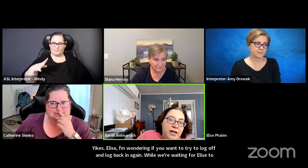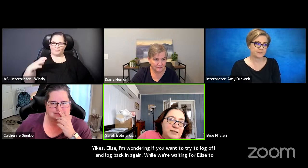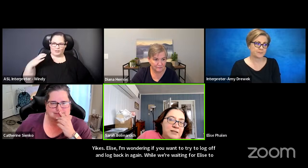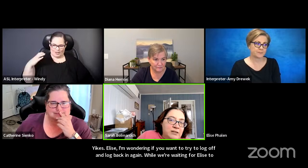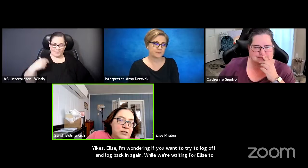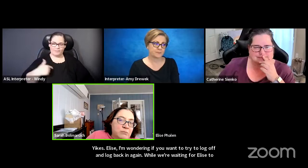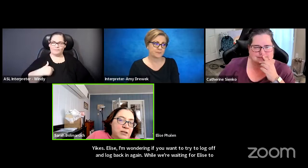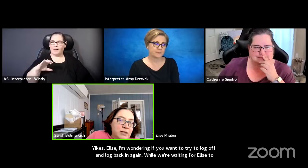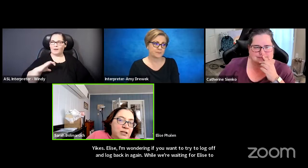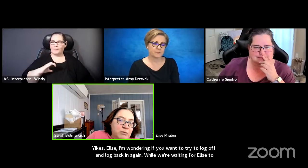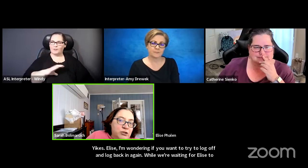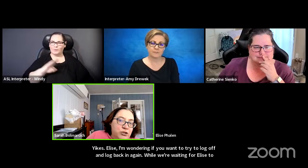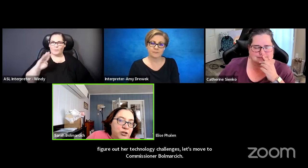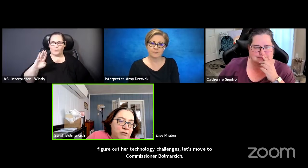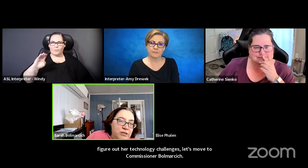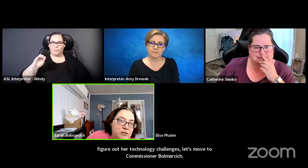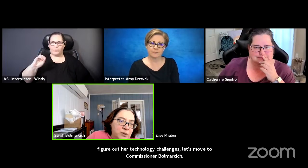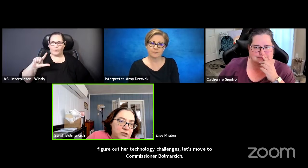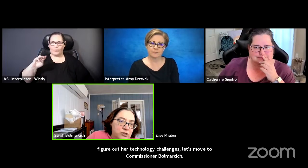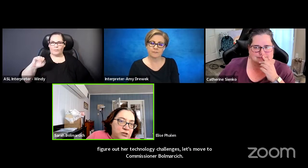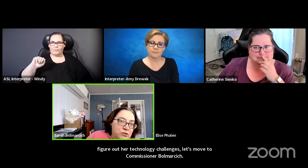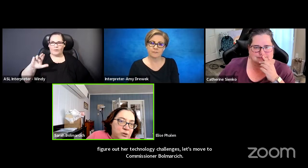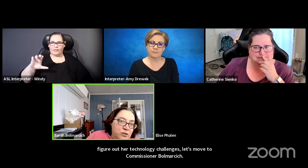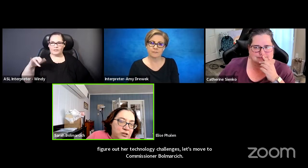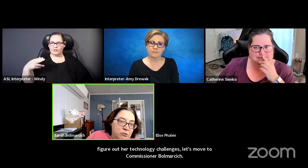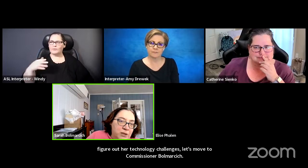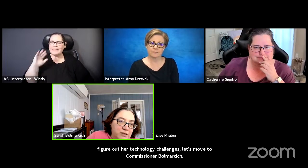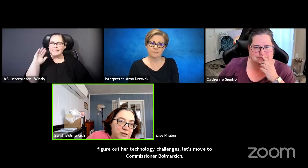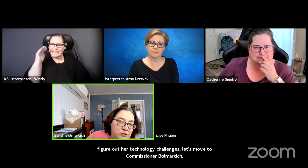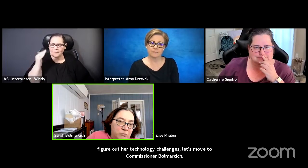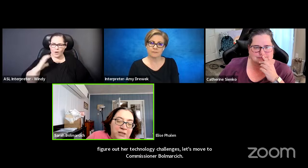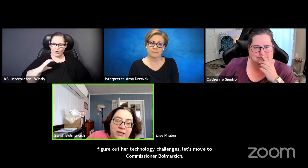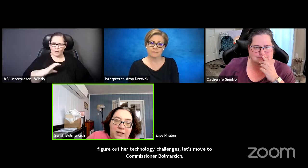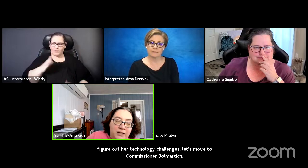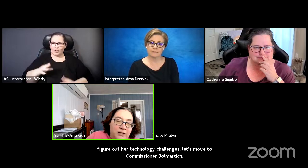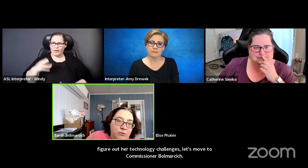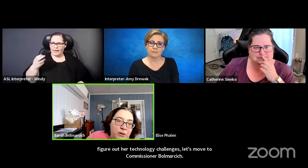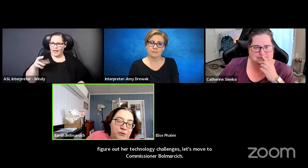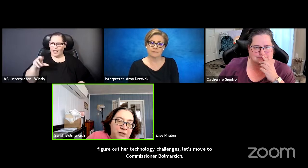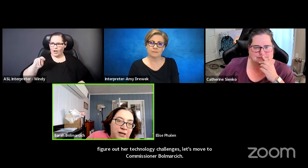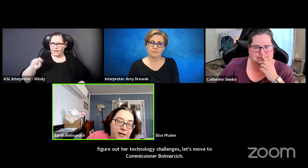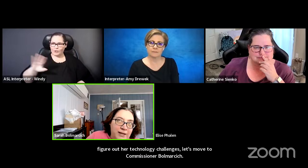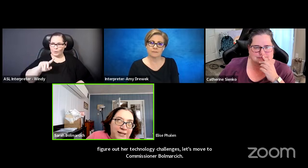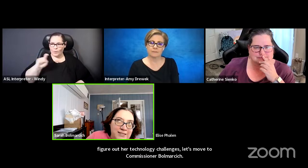Bomarsich. It sounded to me like Commissioner Herron's questions could also be answered by the